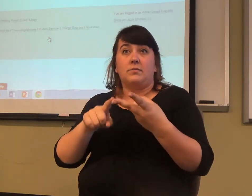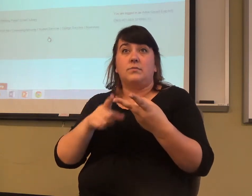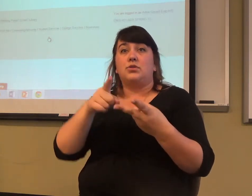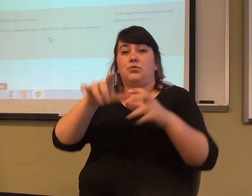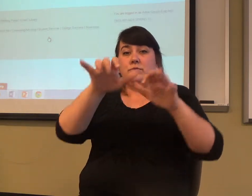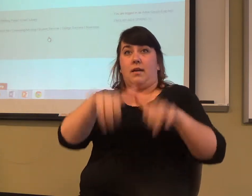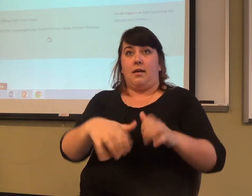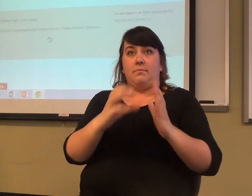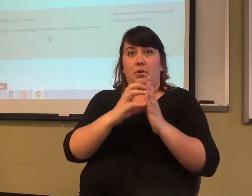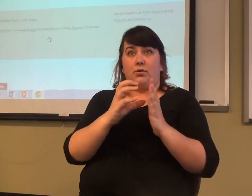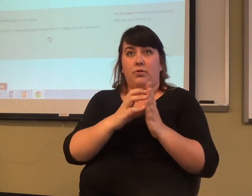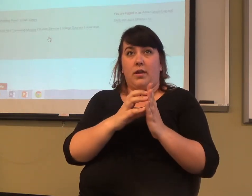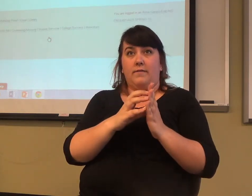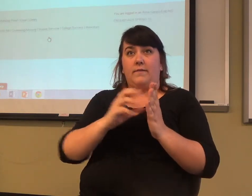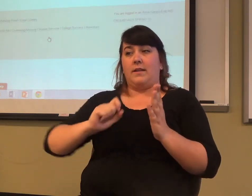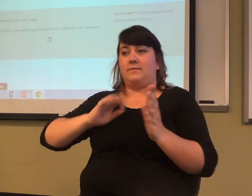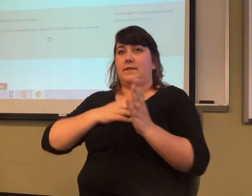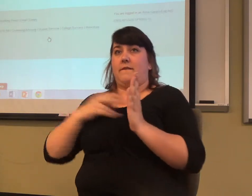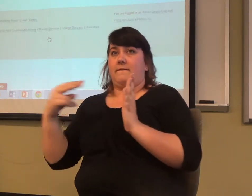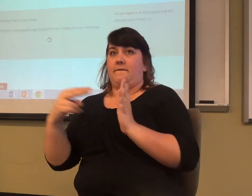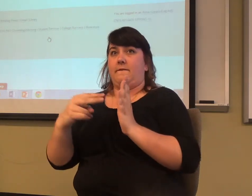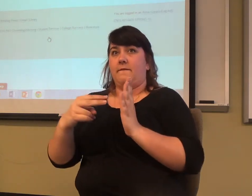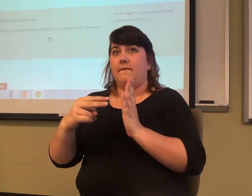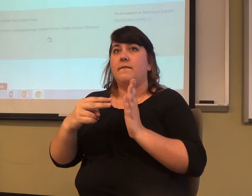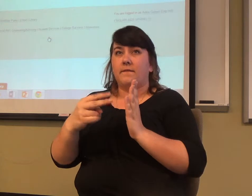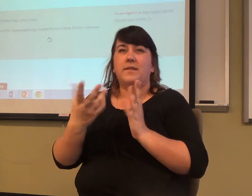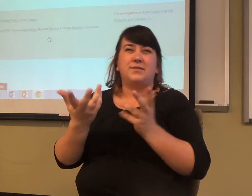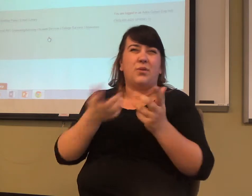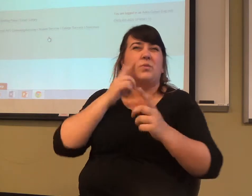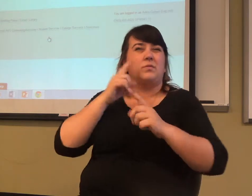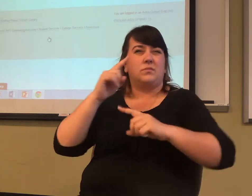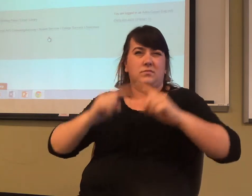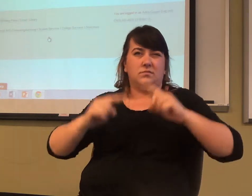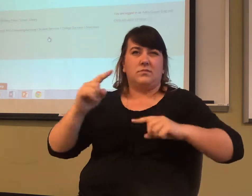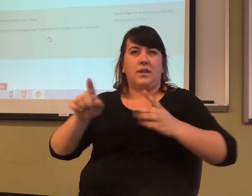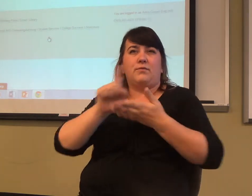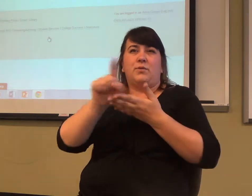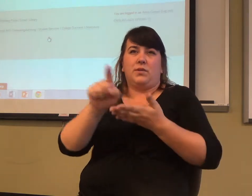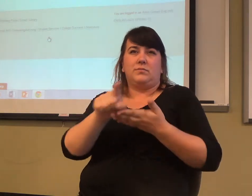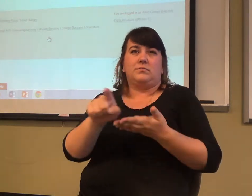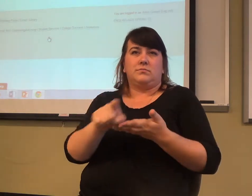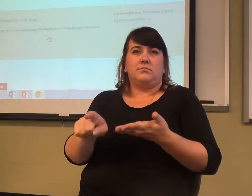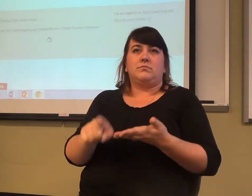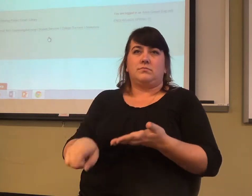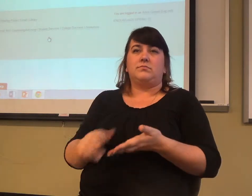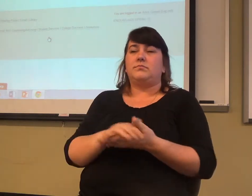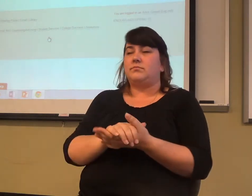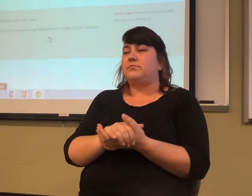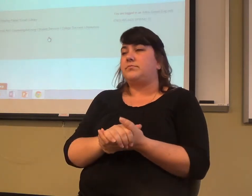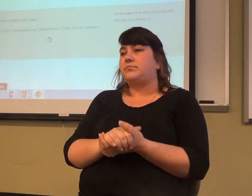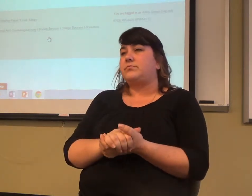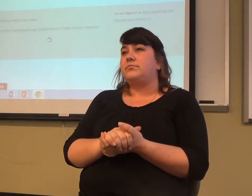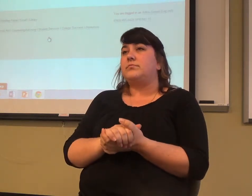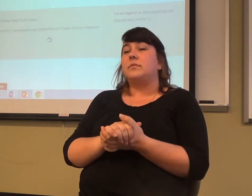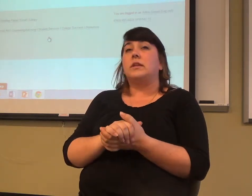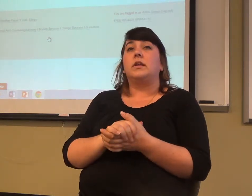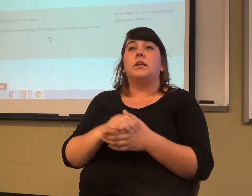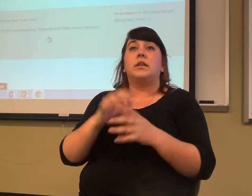with a staff member. So there are different things that you'll be doing from week to week. Instructions are provided for you for